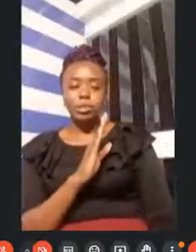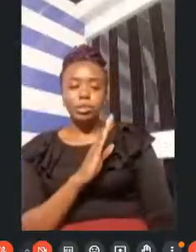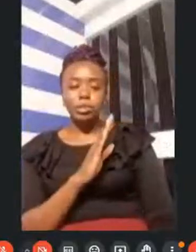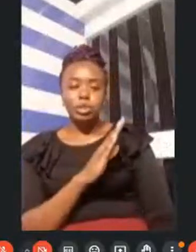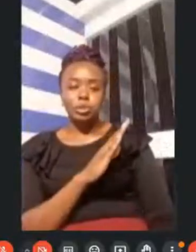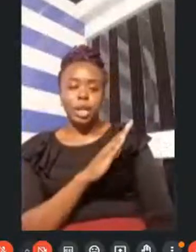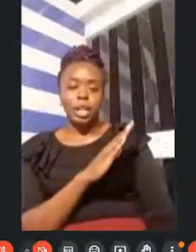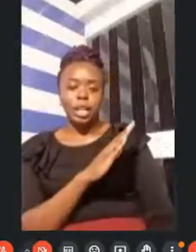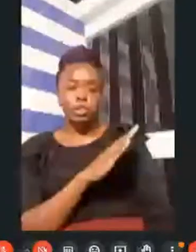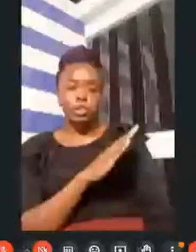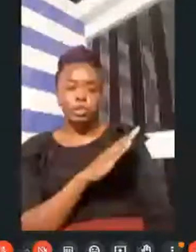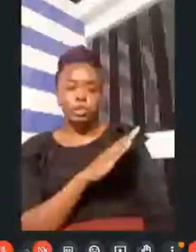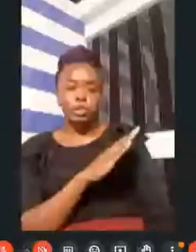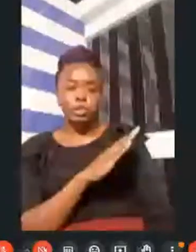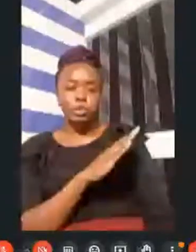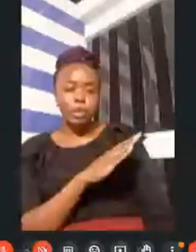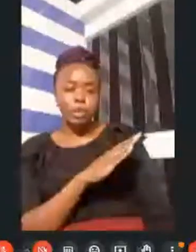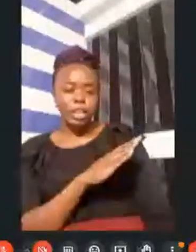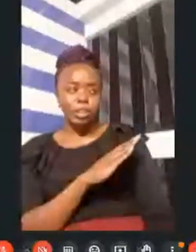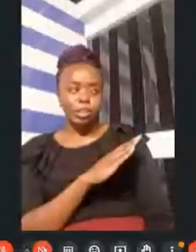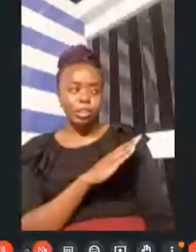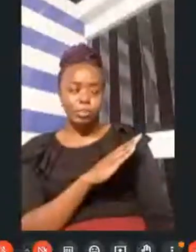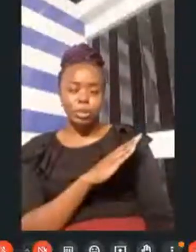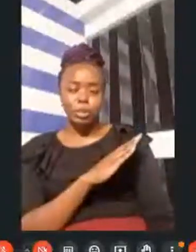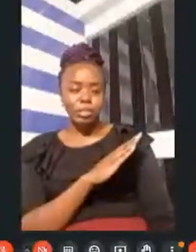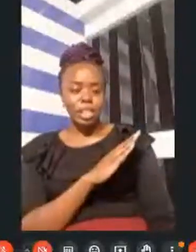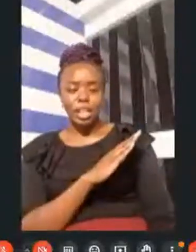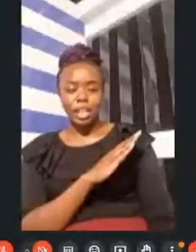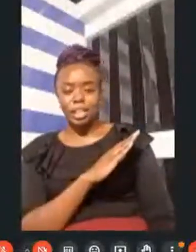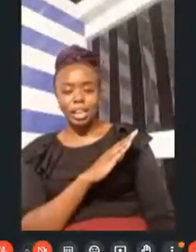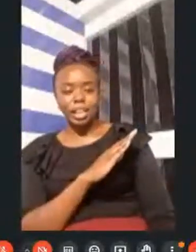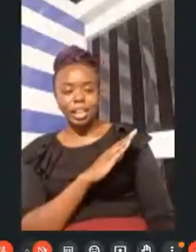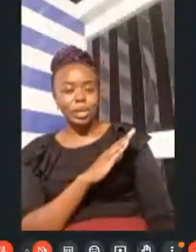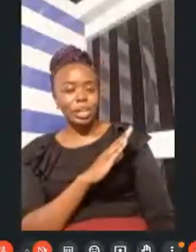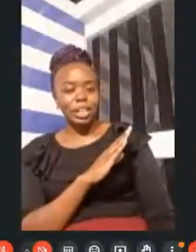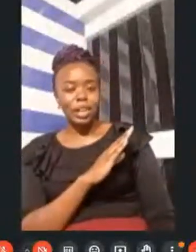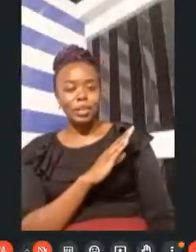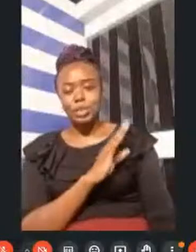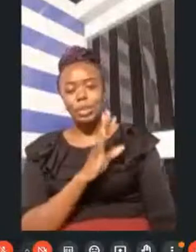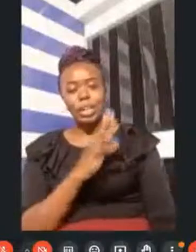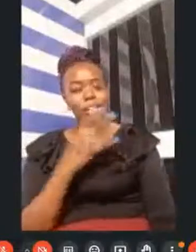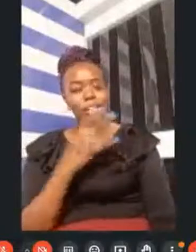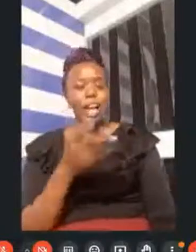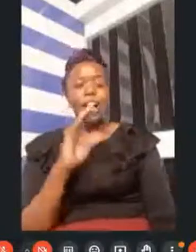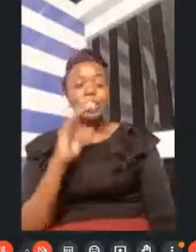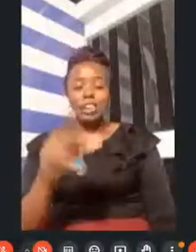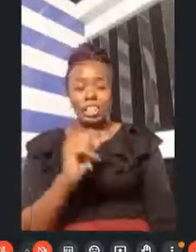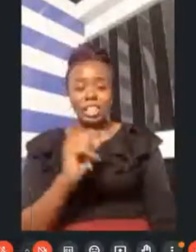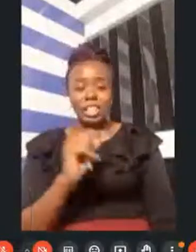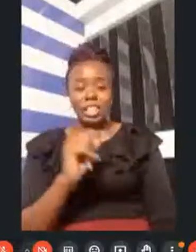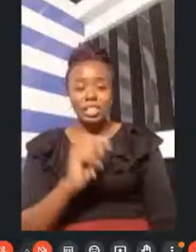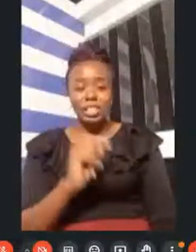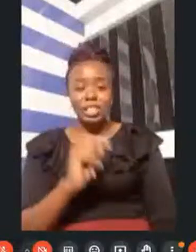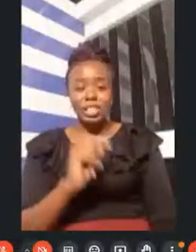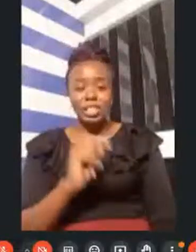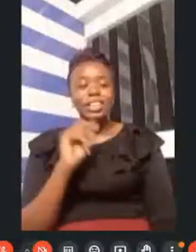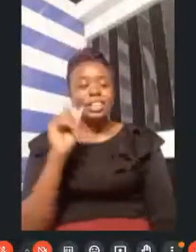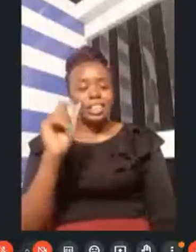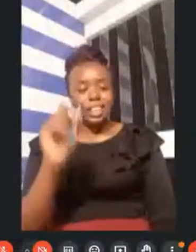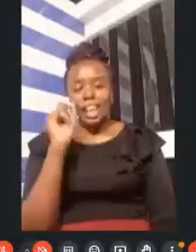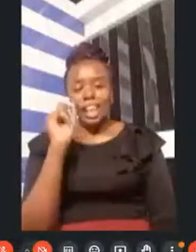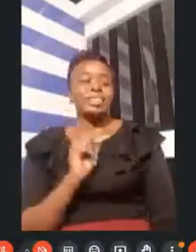then afternoon, jua inashuka ama inateremka kidogo. I'm not sure if it's the right Swahili language, but as long as